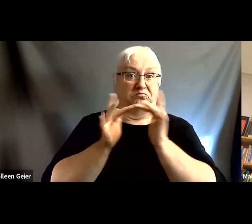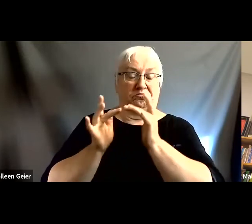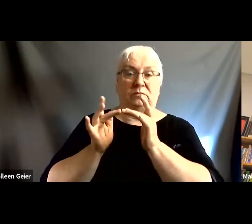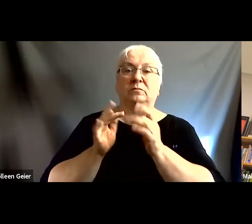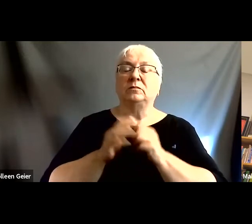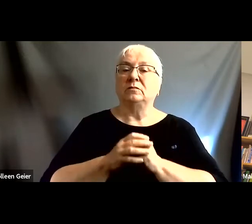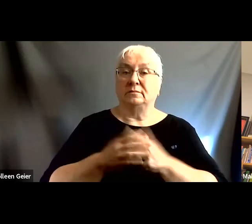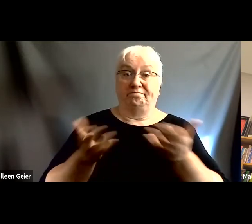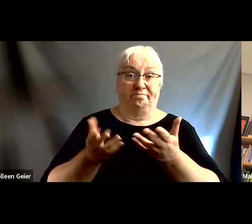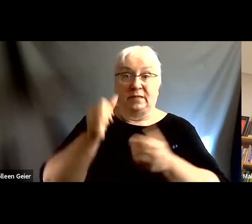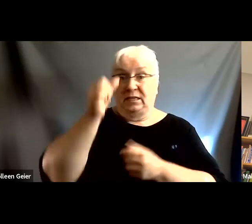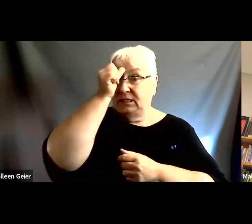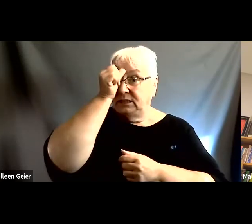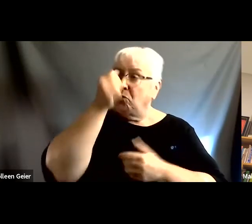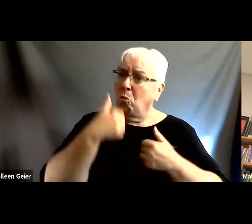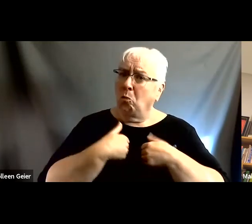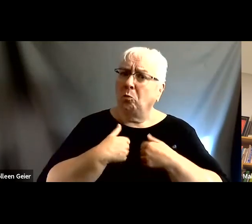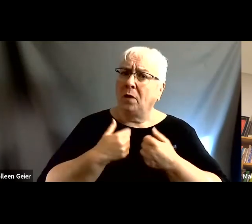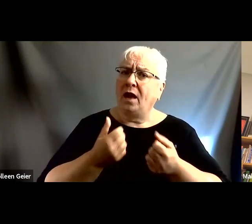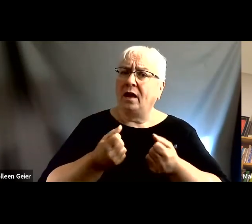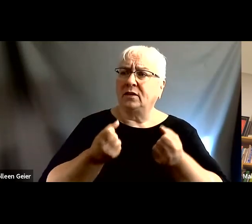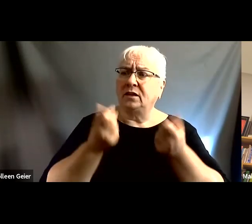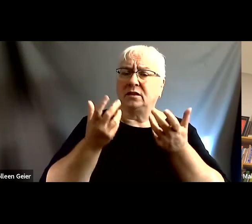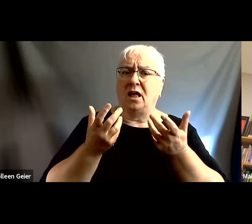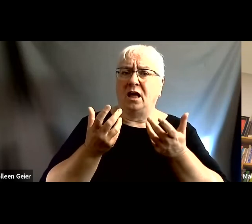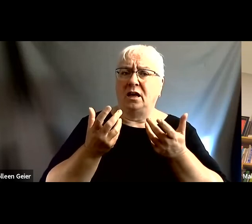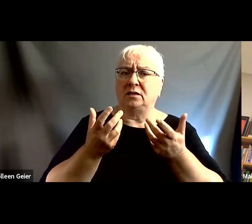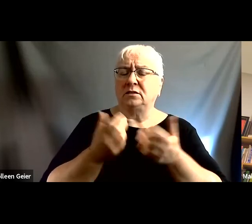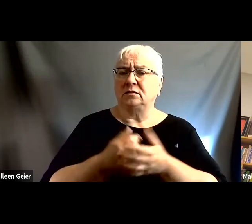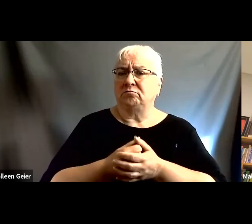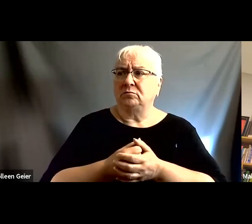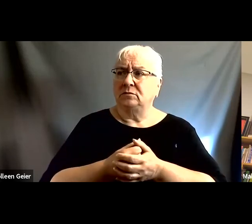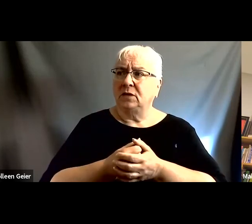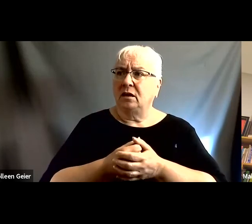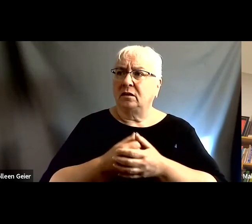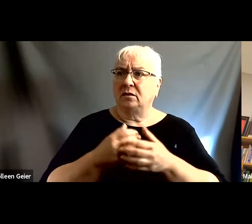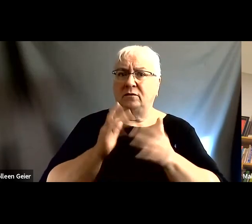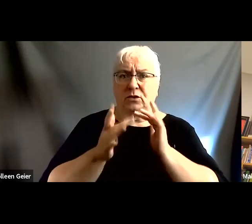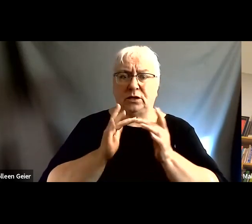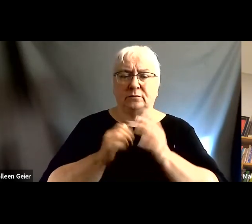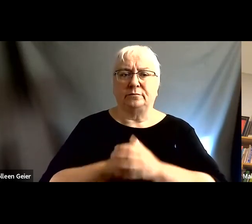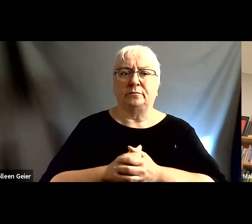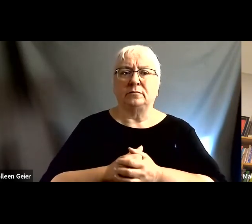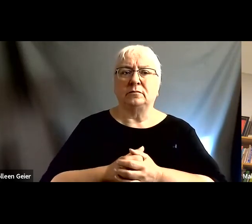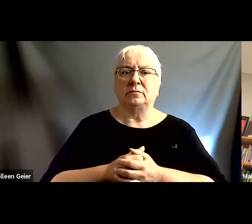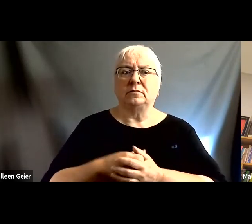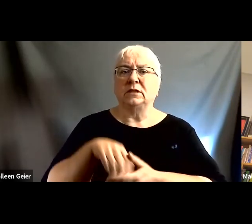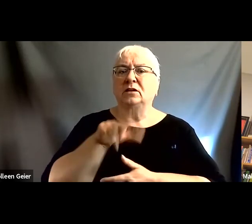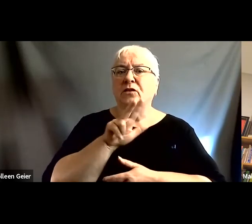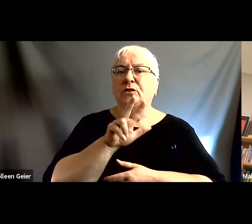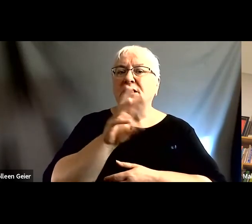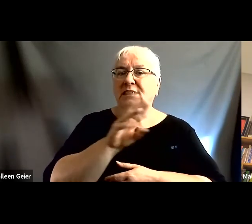of connectivity, just 36% can be online. Only 46% have